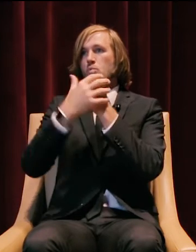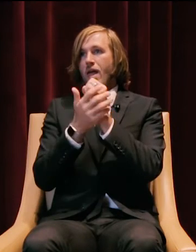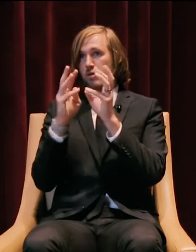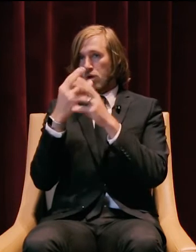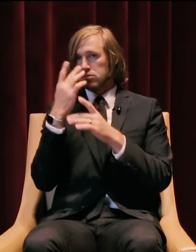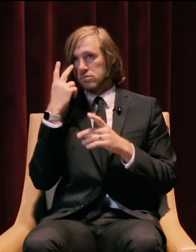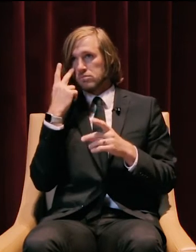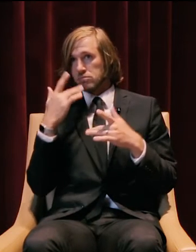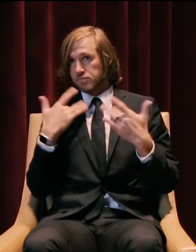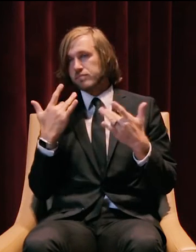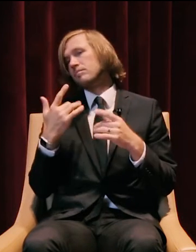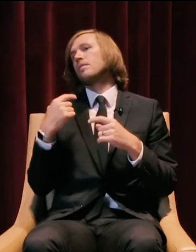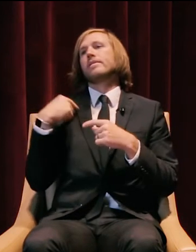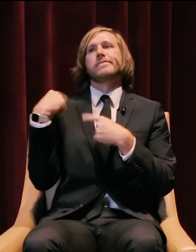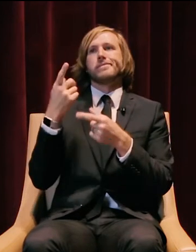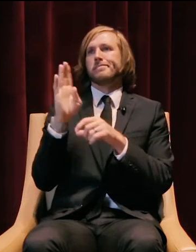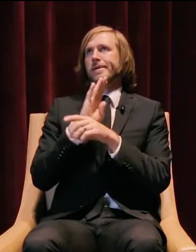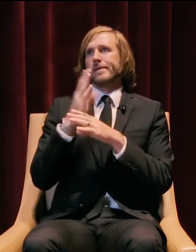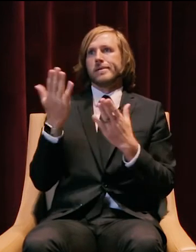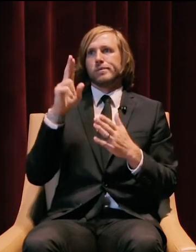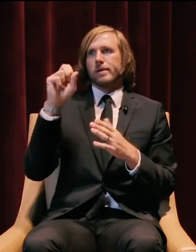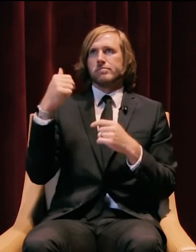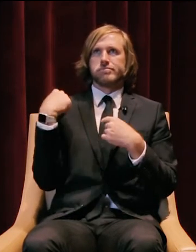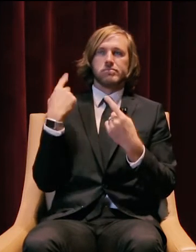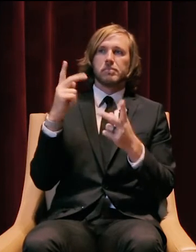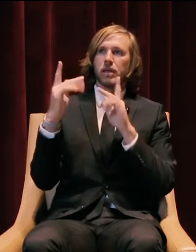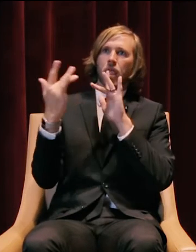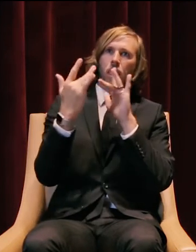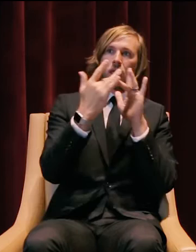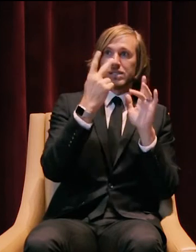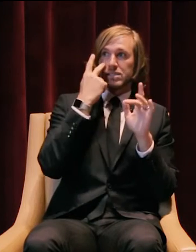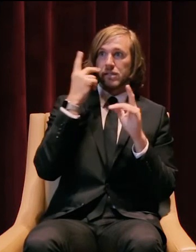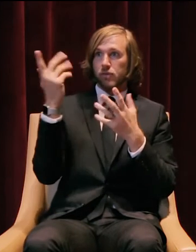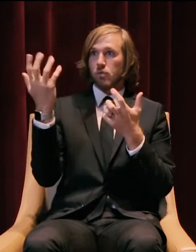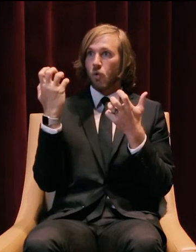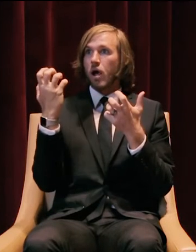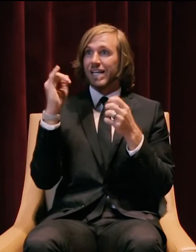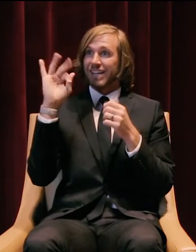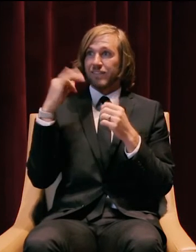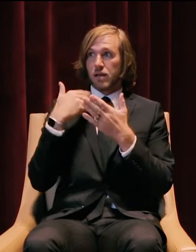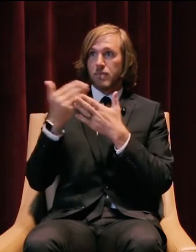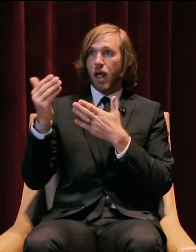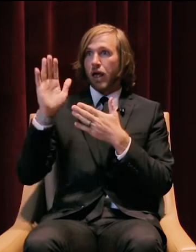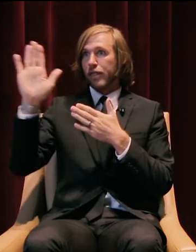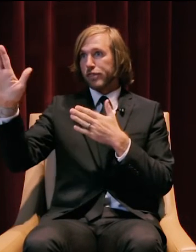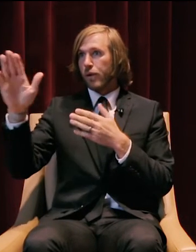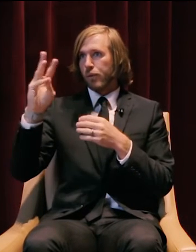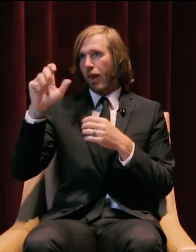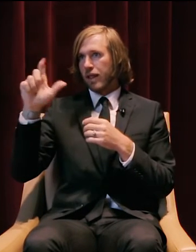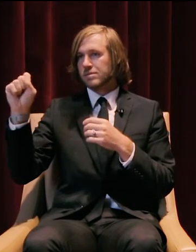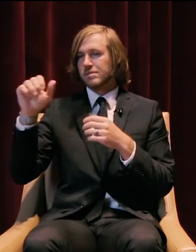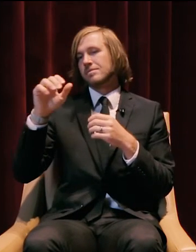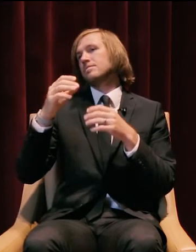then I've been in the business so long in the United States, people contact me to see if I would buy their interest in wells. These